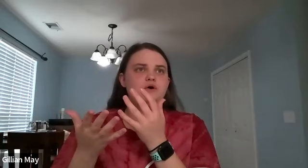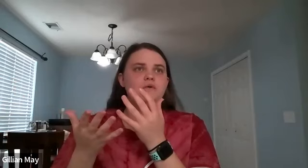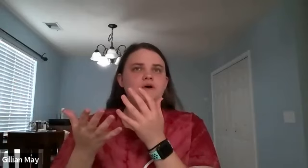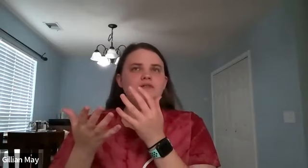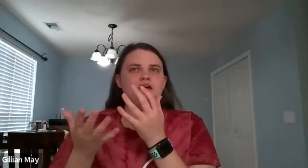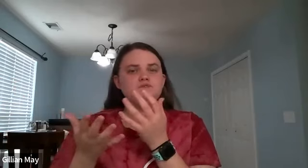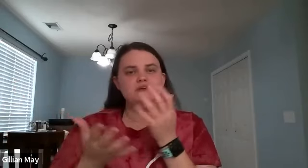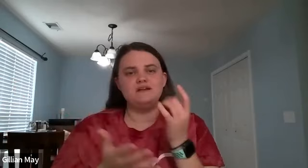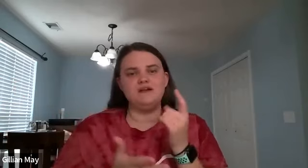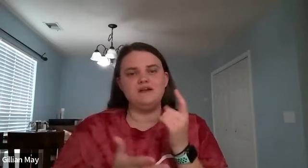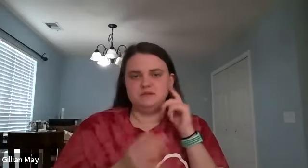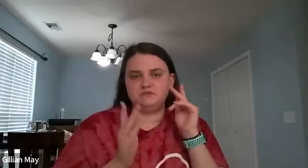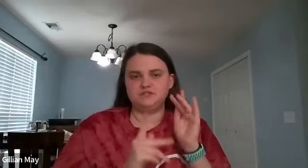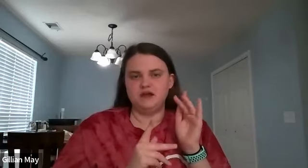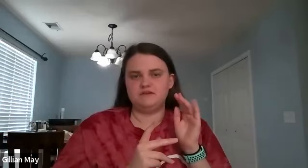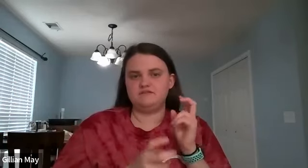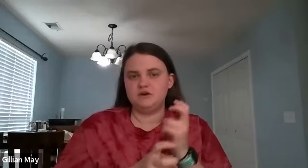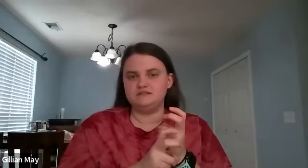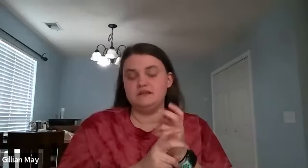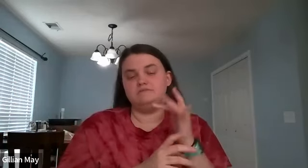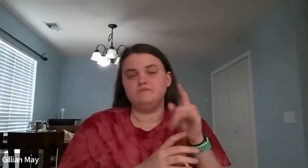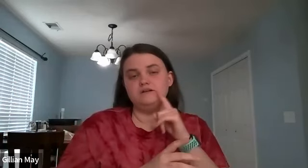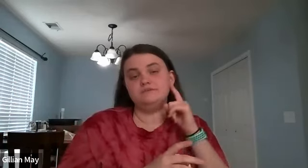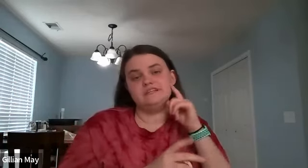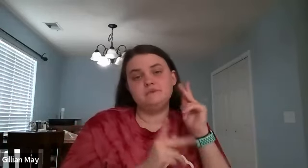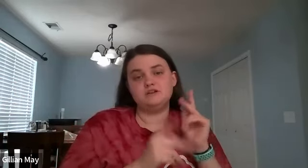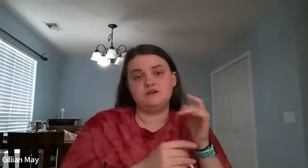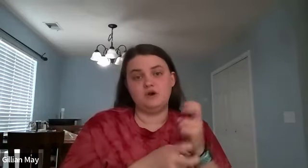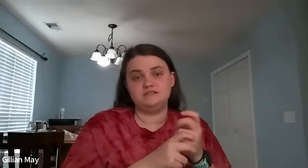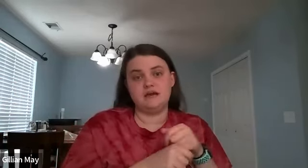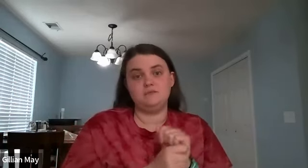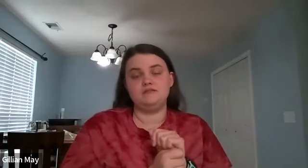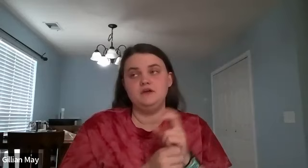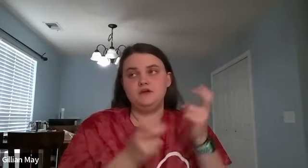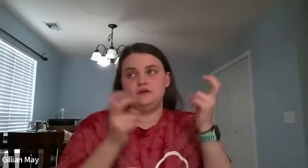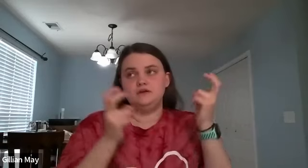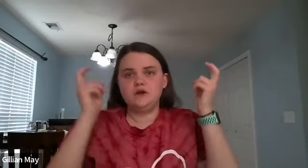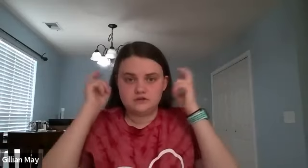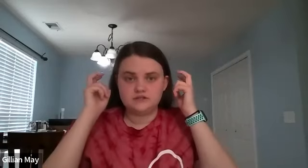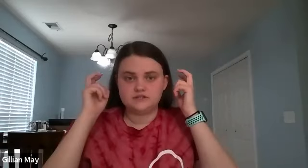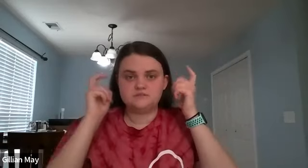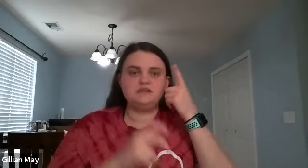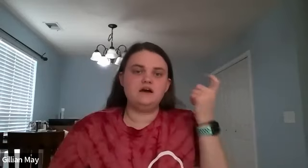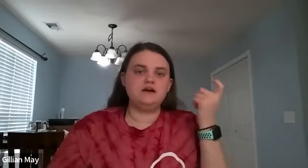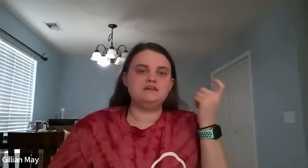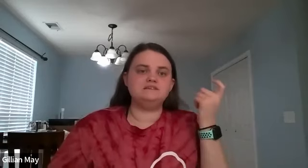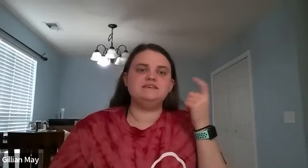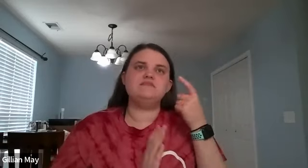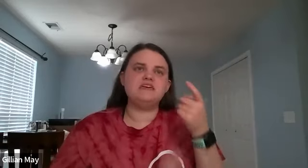So that's why I think a lot of deaf people do have kind of a hard, and well, deaf people also have a hard time with cochlears because to them,